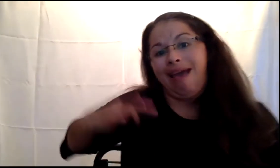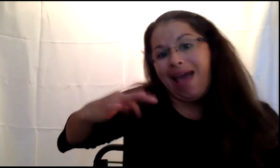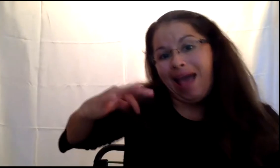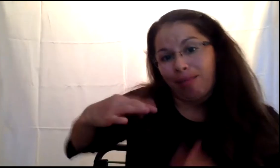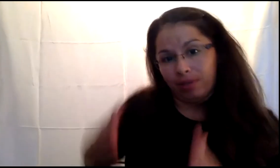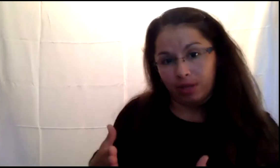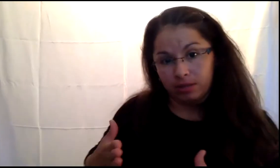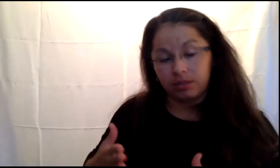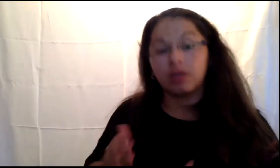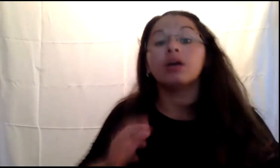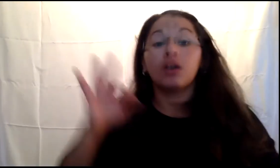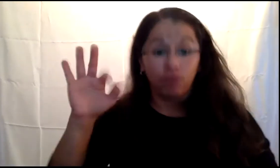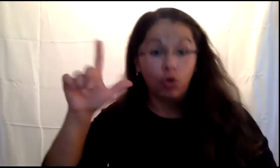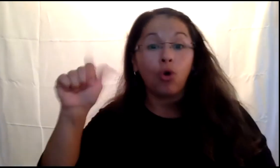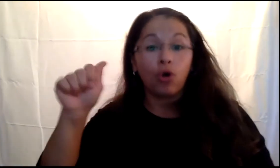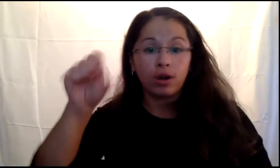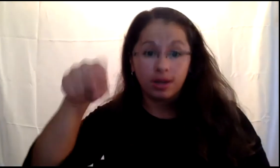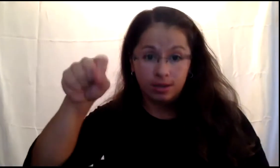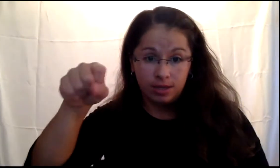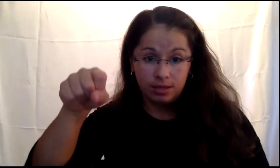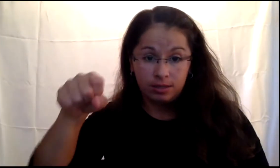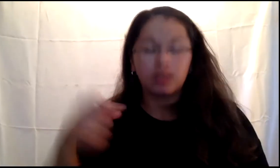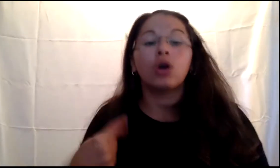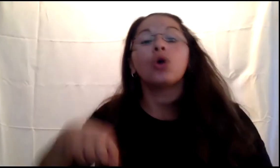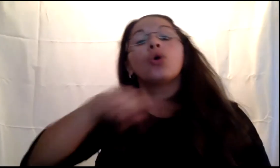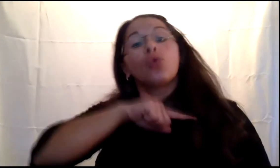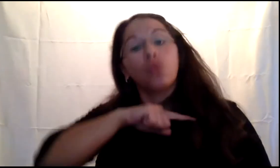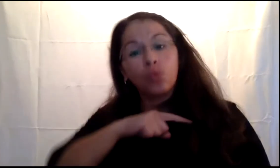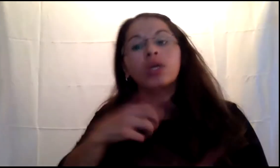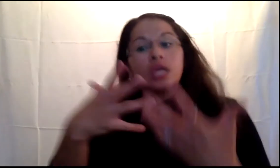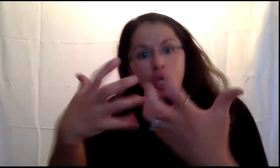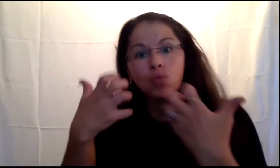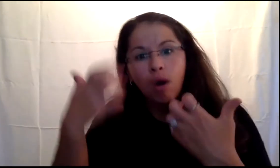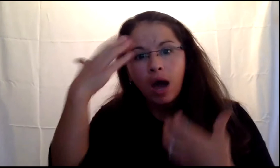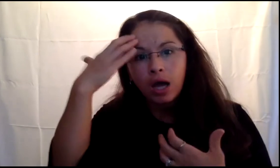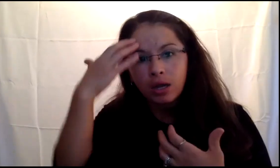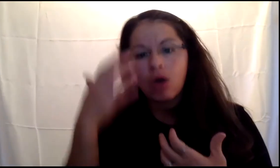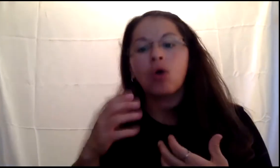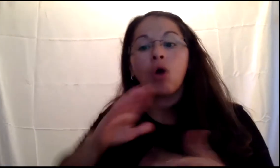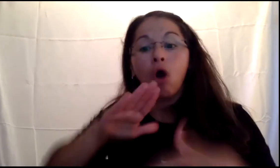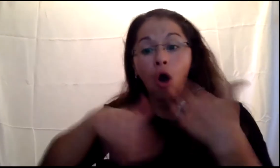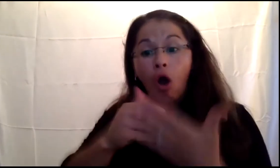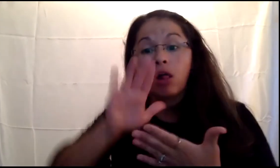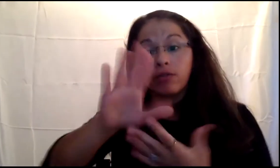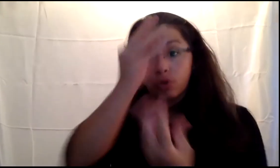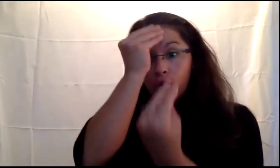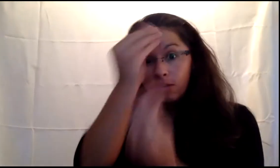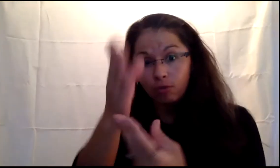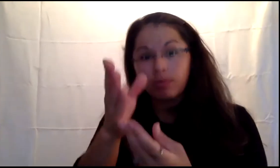applicants. So we do want to know, and we will keep that information private. It